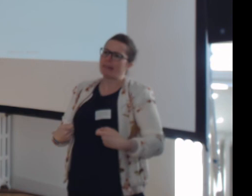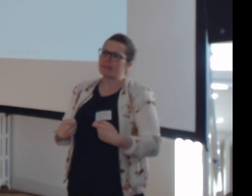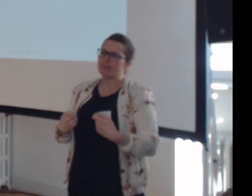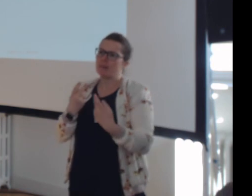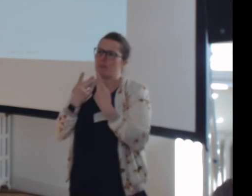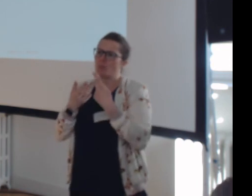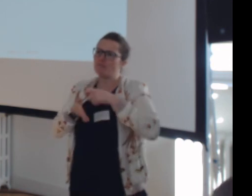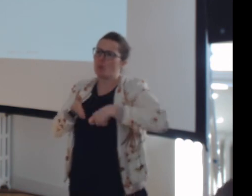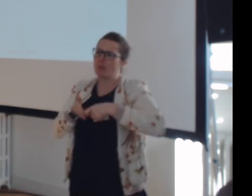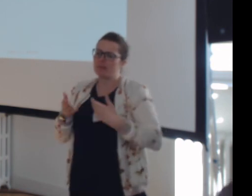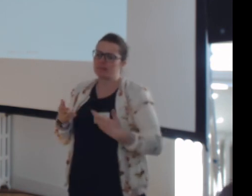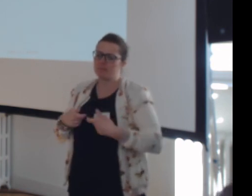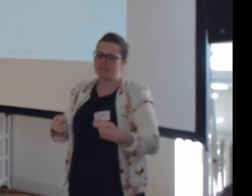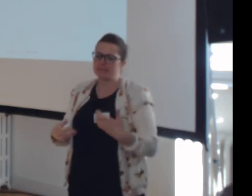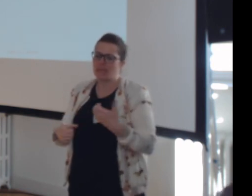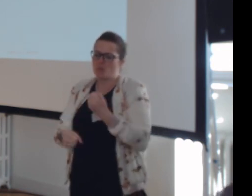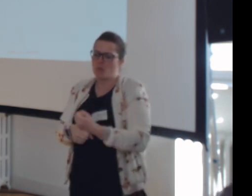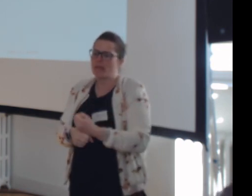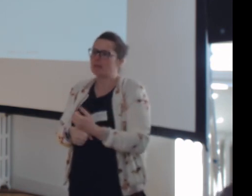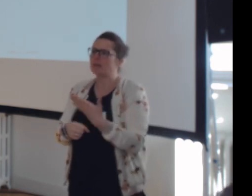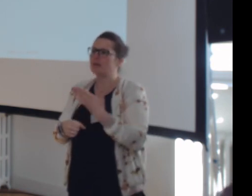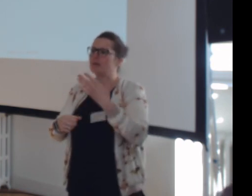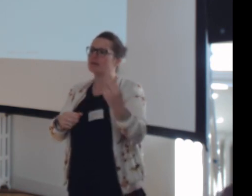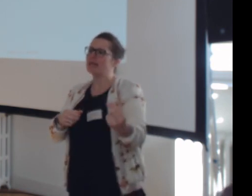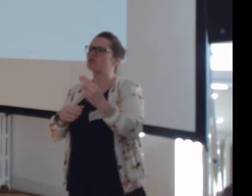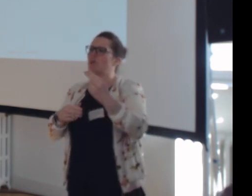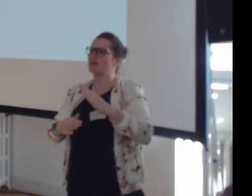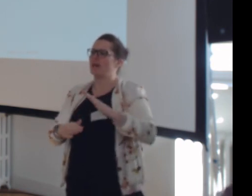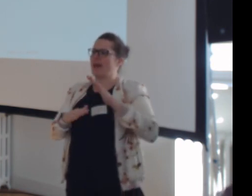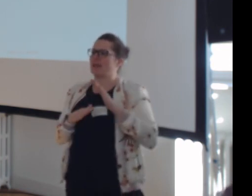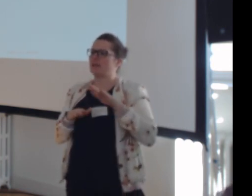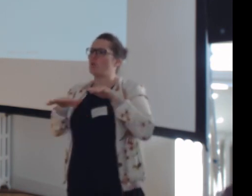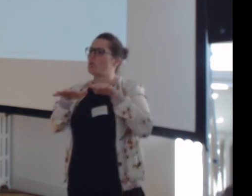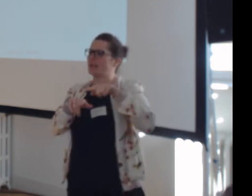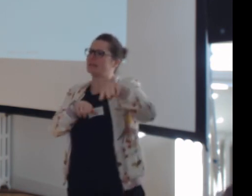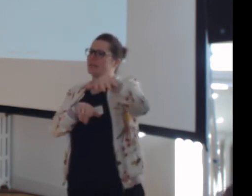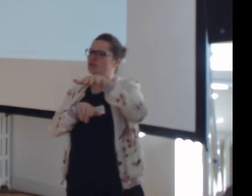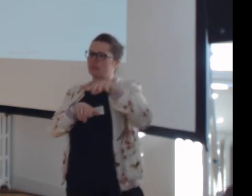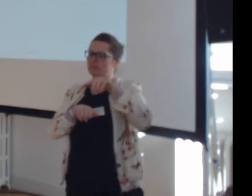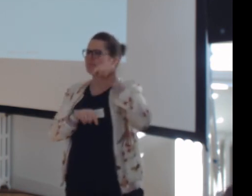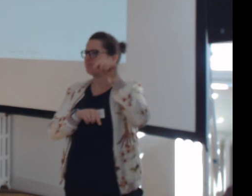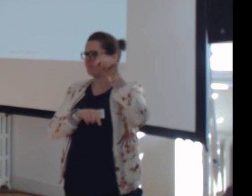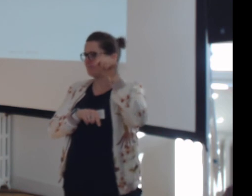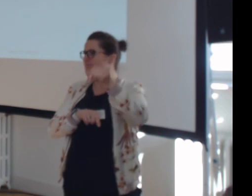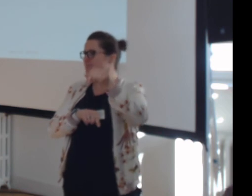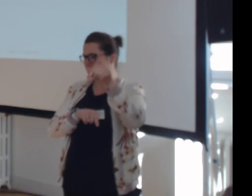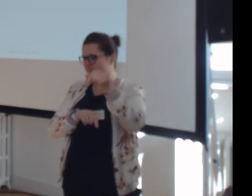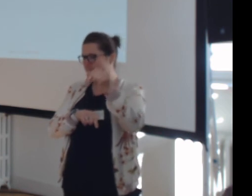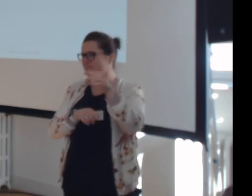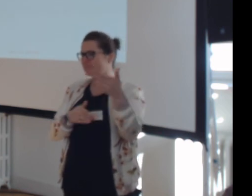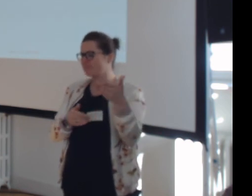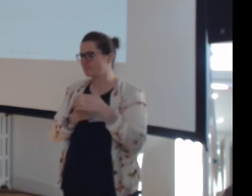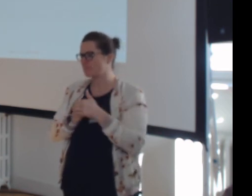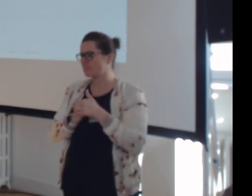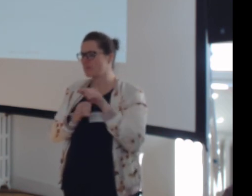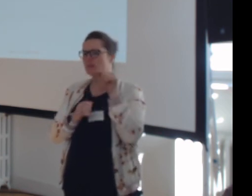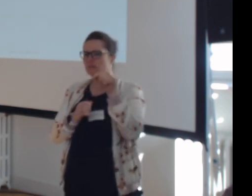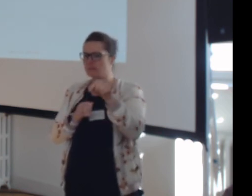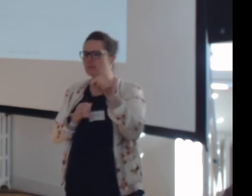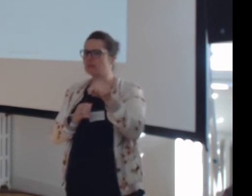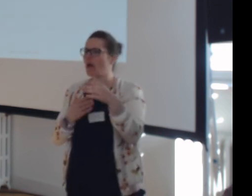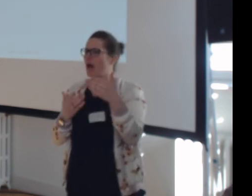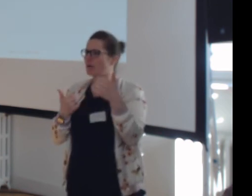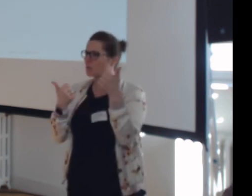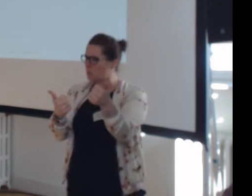pilot, in our National Heritage Organization. And they are actually, we found, a great